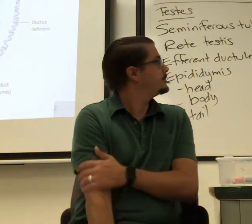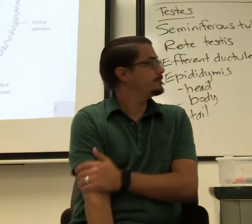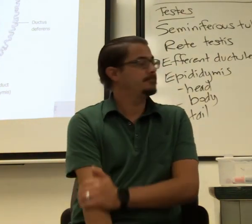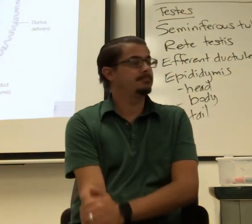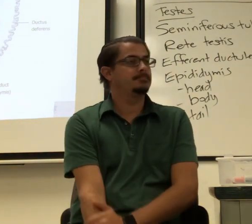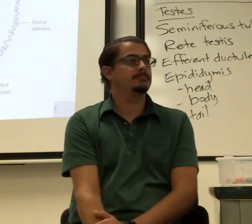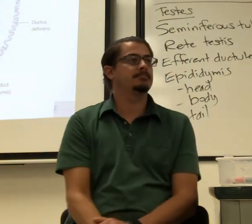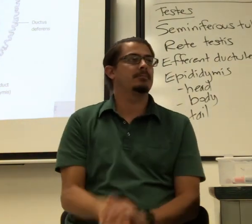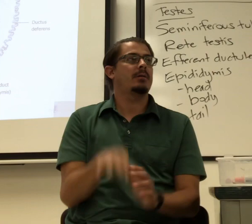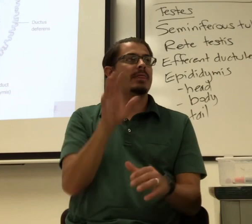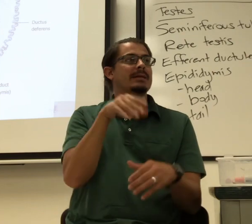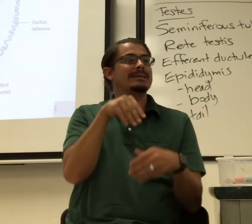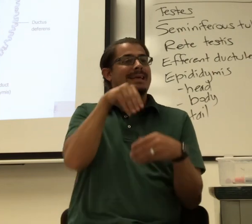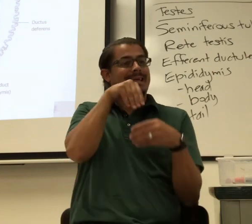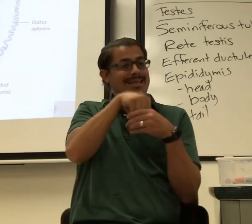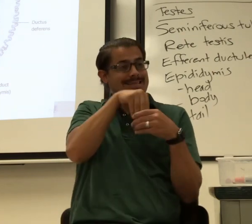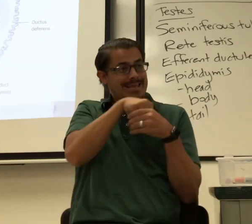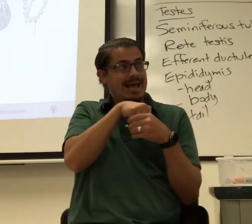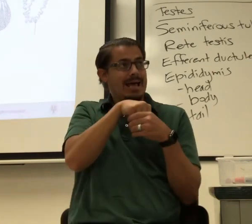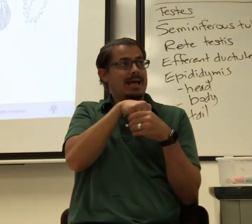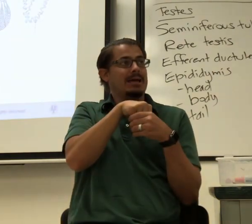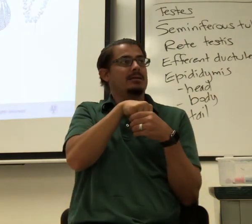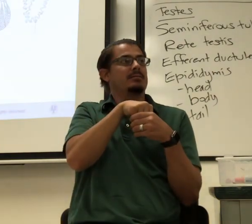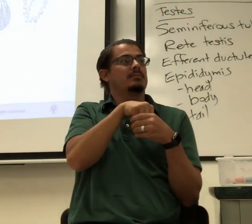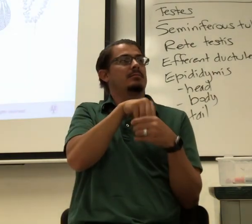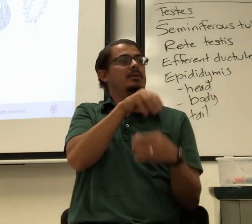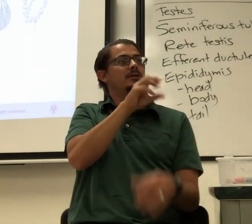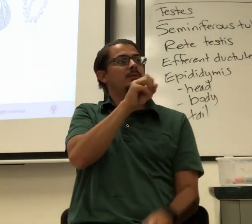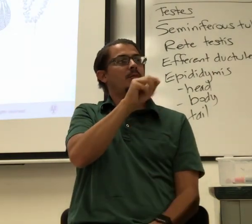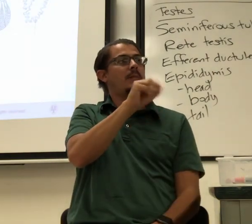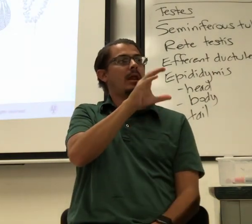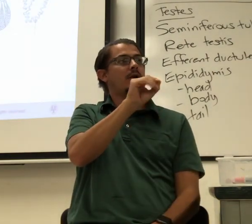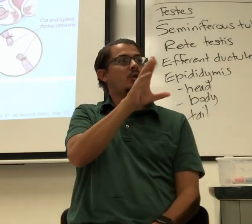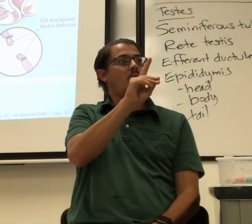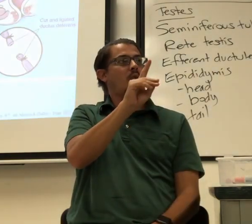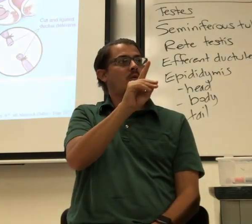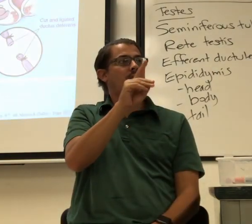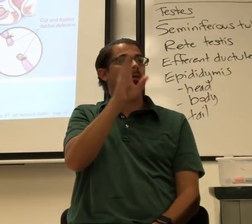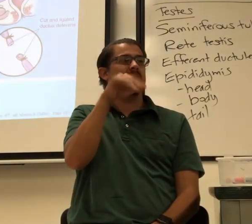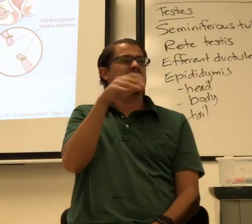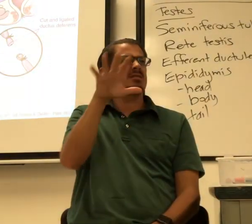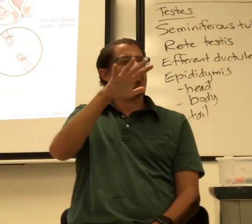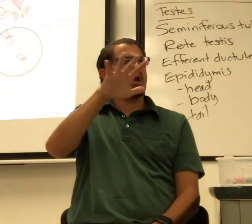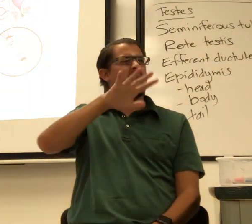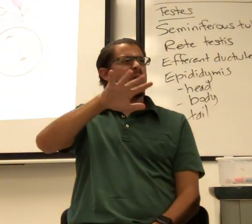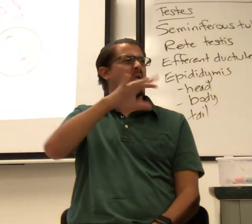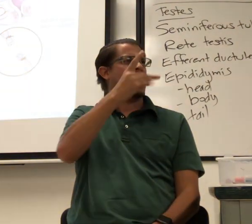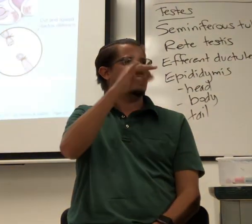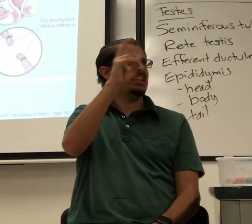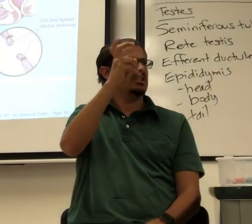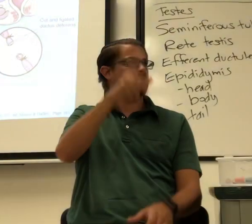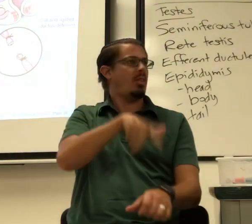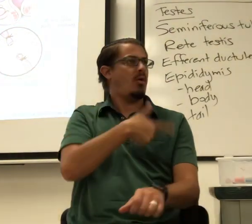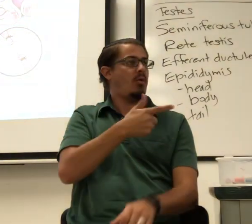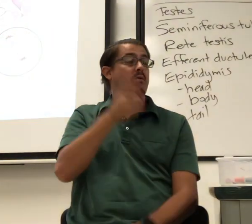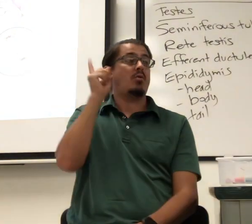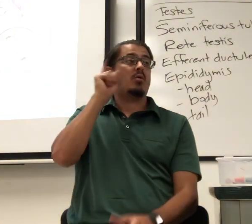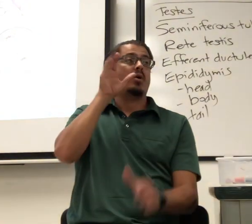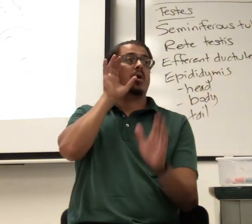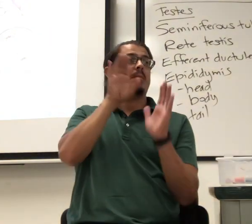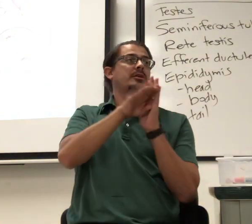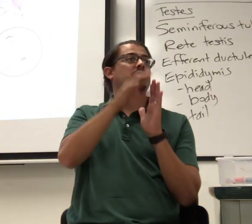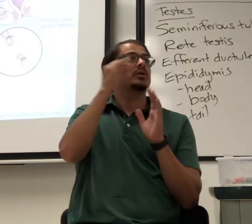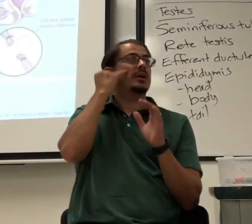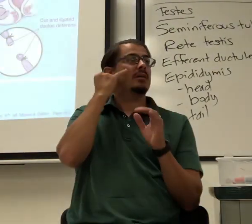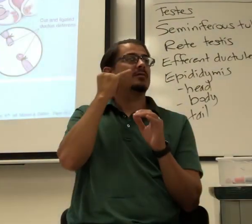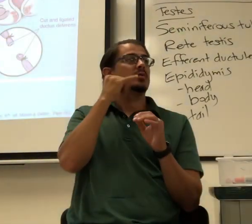It's contained within the spermatochord. You can just follow that up. Remember, the spermatochord is about 18 inches. Here's a picture of if you